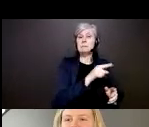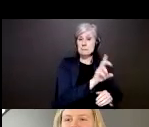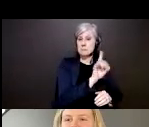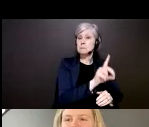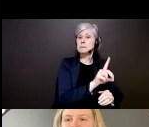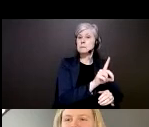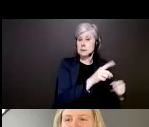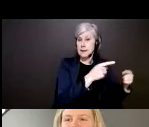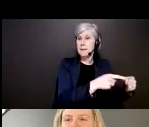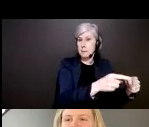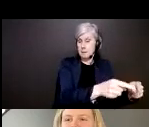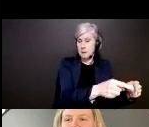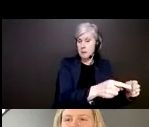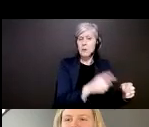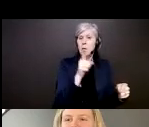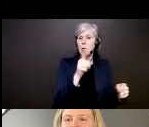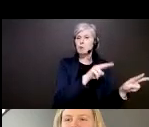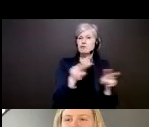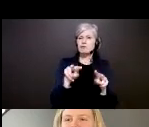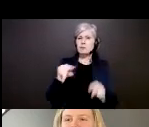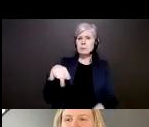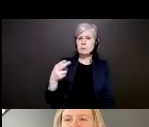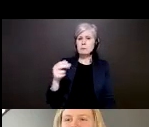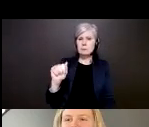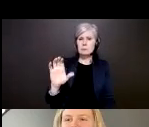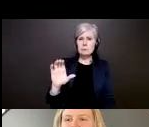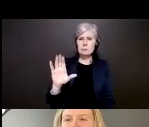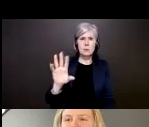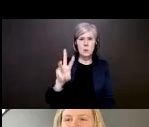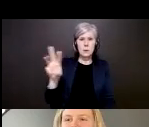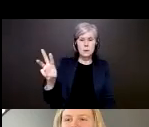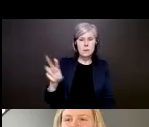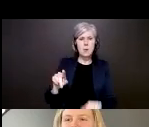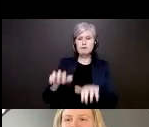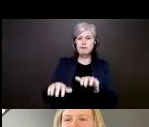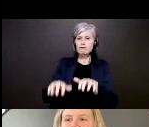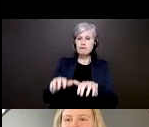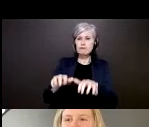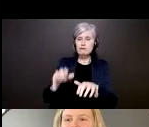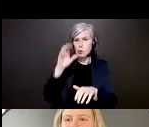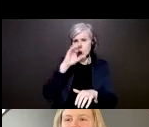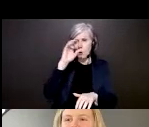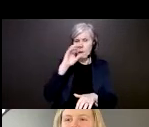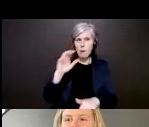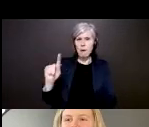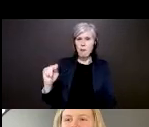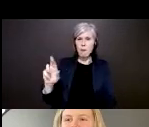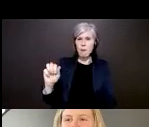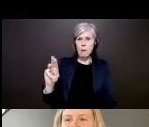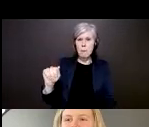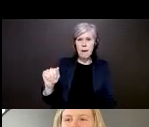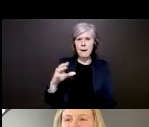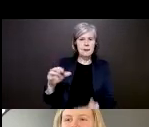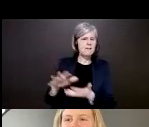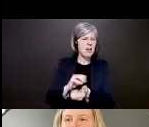Agency website, Google trauma and violence informed, and you'll find the information. Communities, here's where that